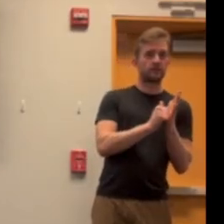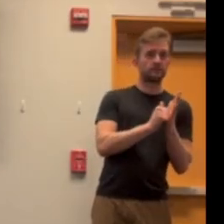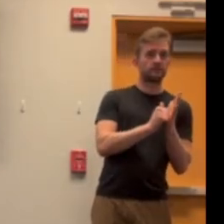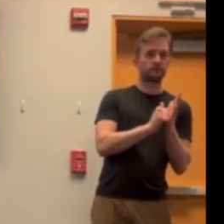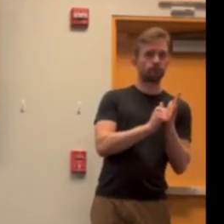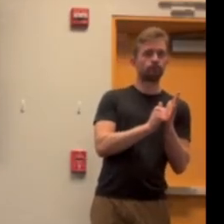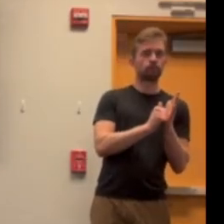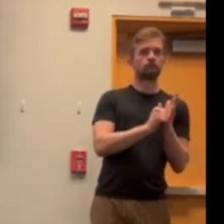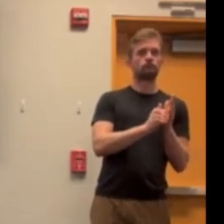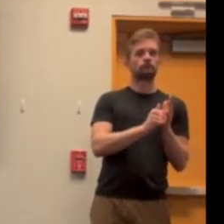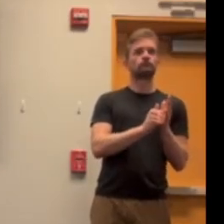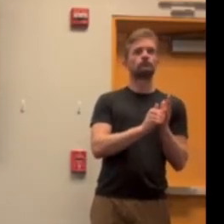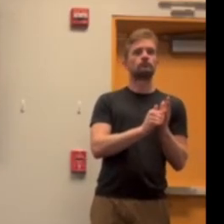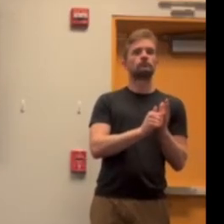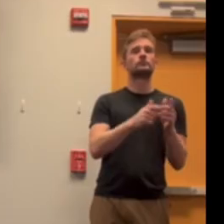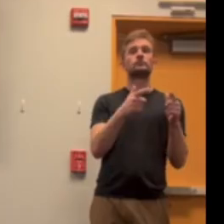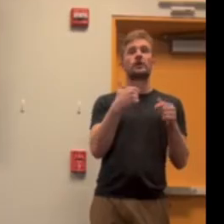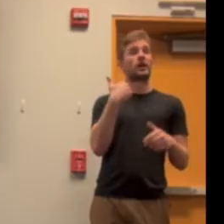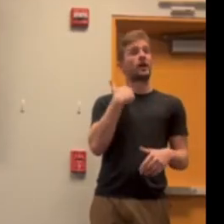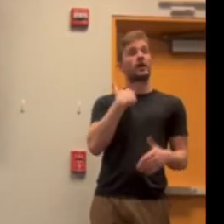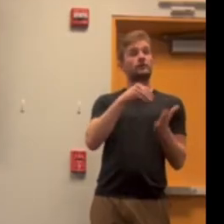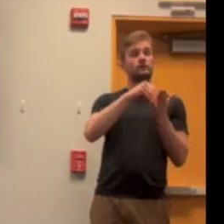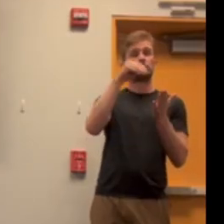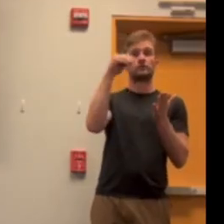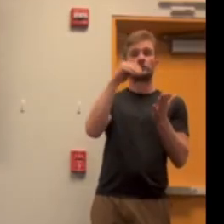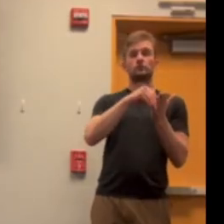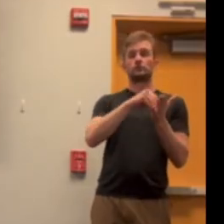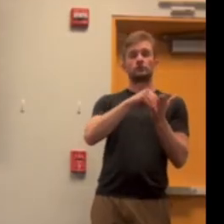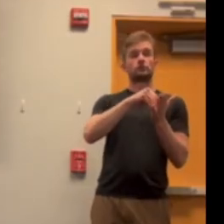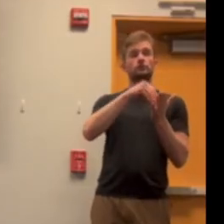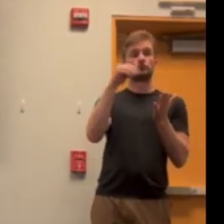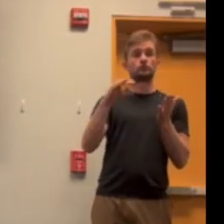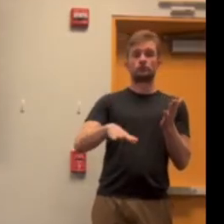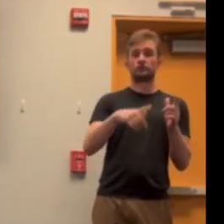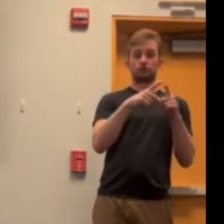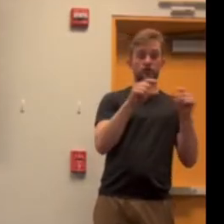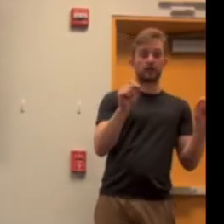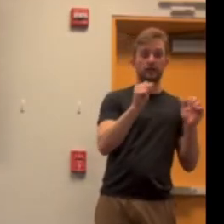ramping up. Okay. We're almost down to the end of the presentation anyway.